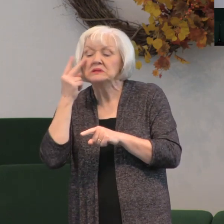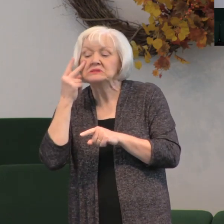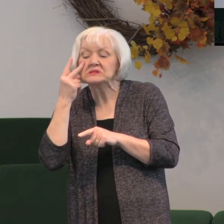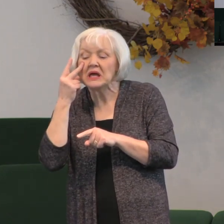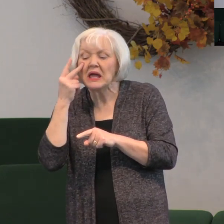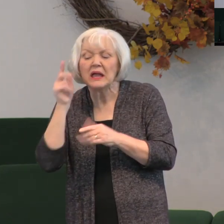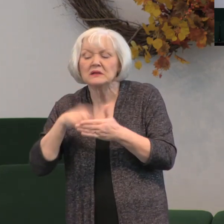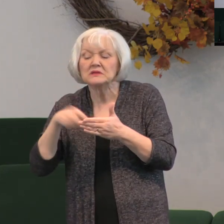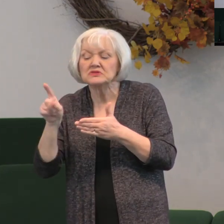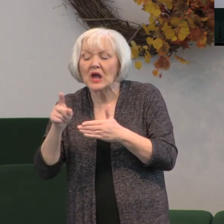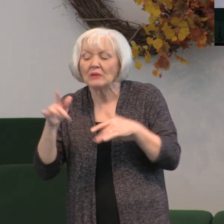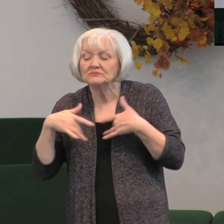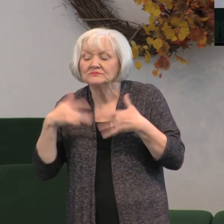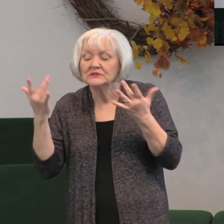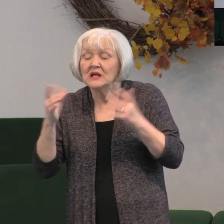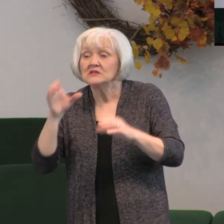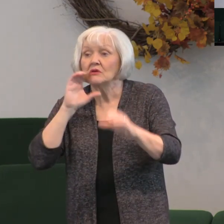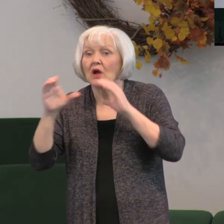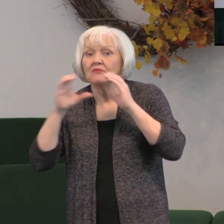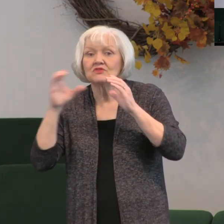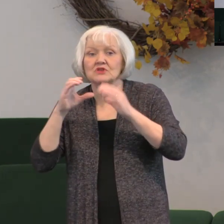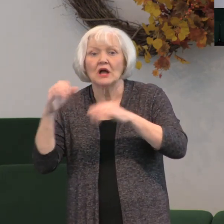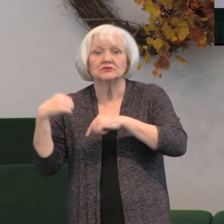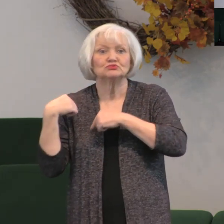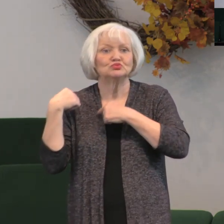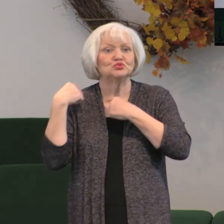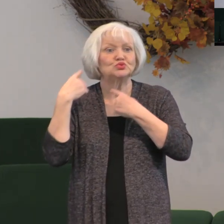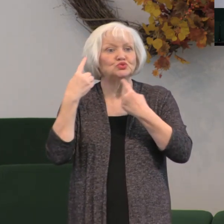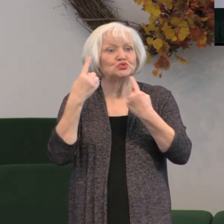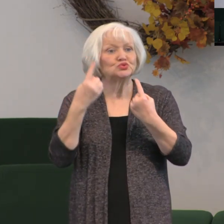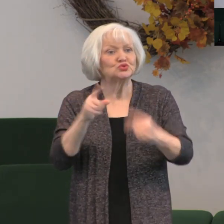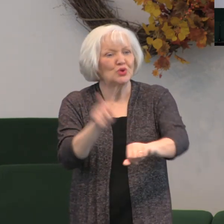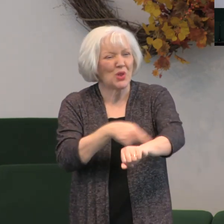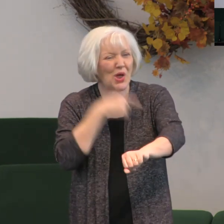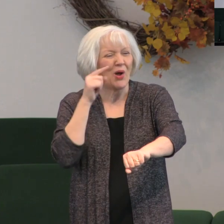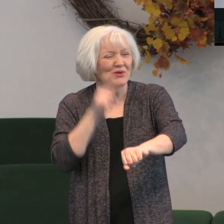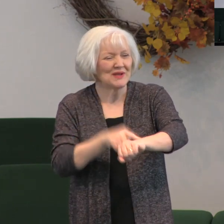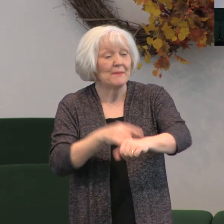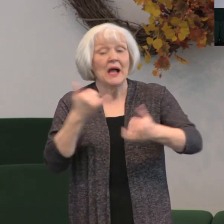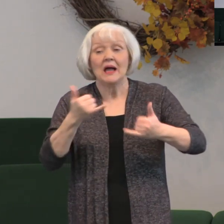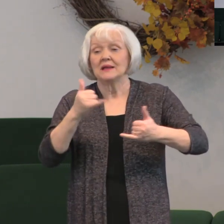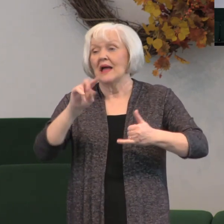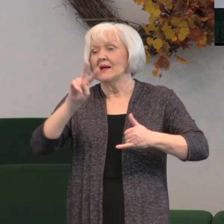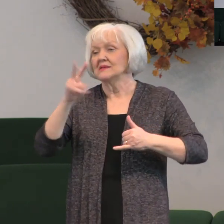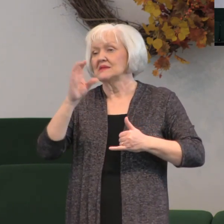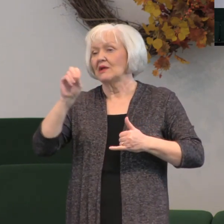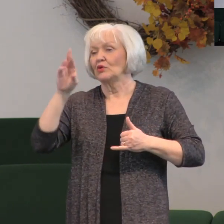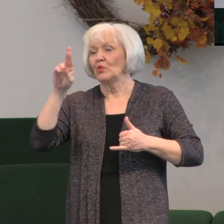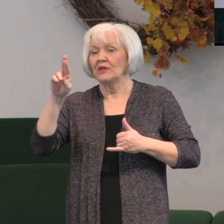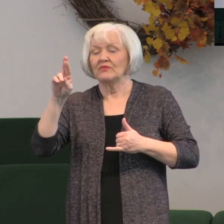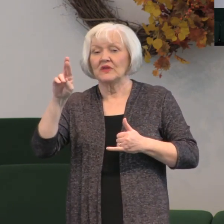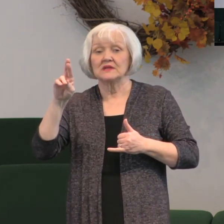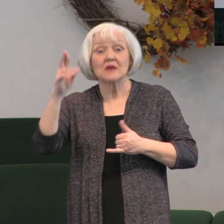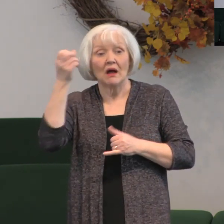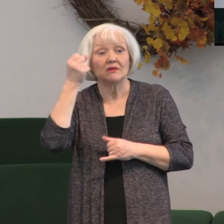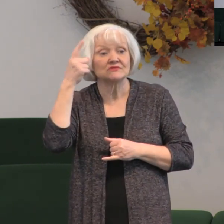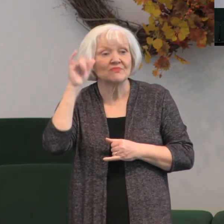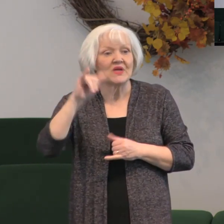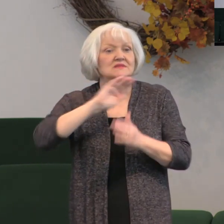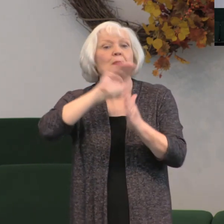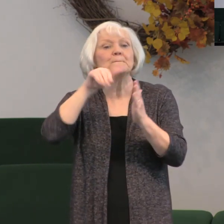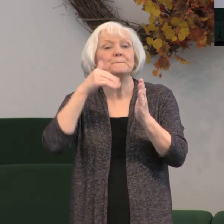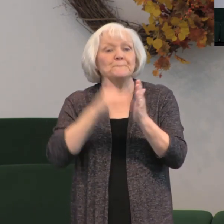of conversation that's been going on already. And as we come into 2 Corinthians, I want you to understand we're jumping into the middle of conversation.